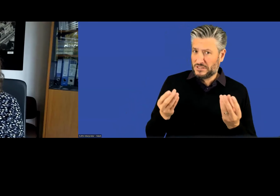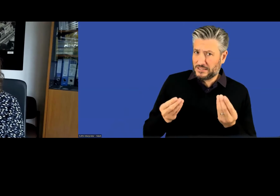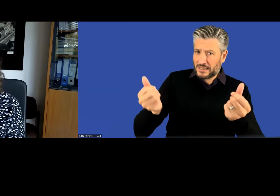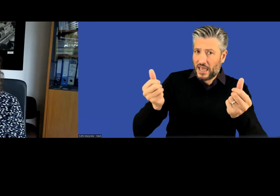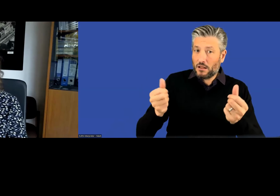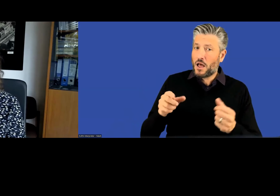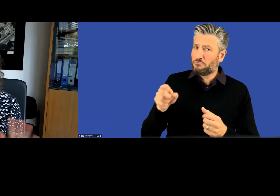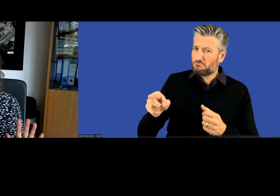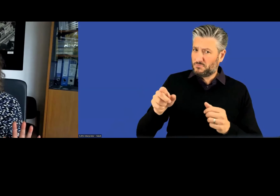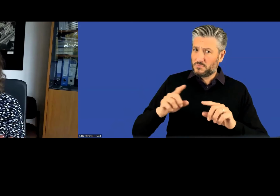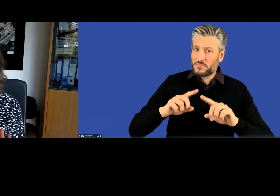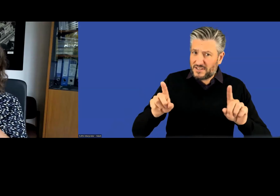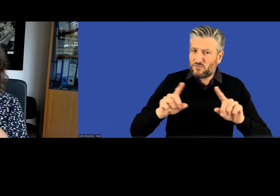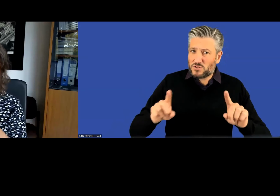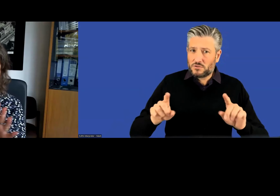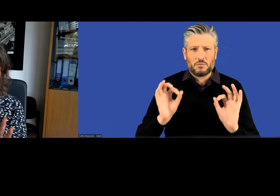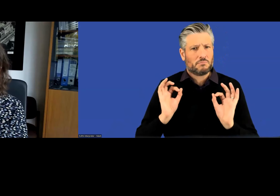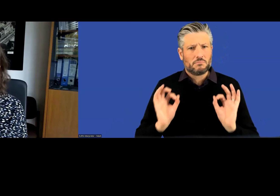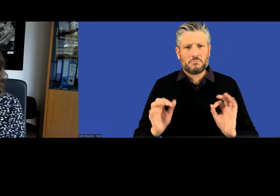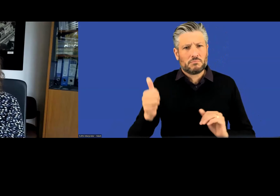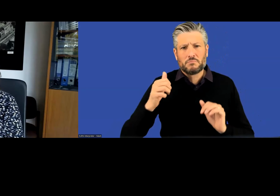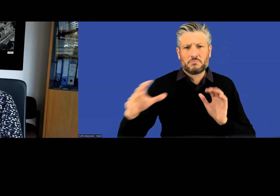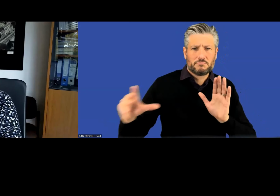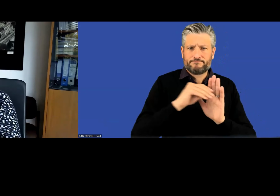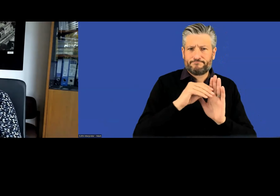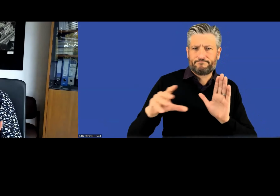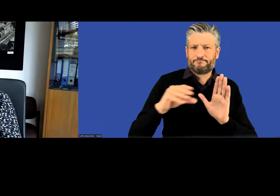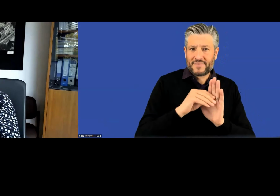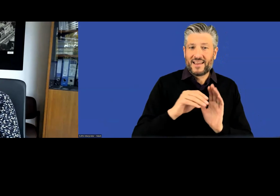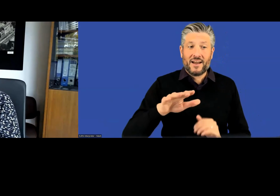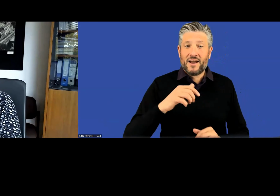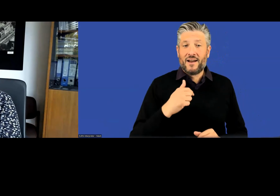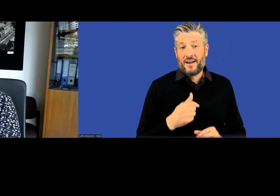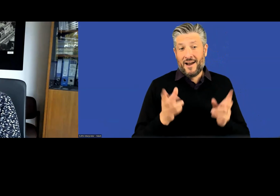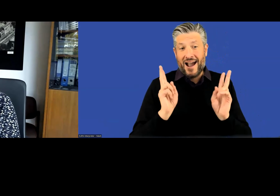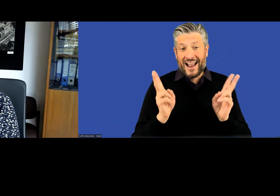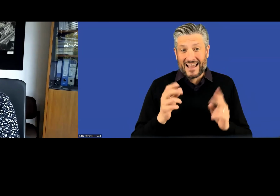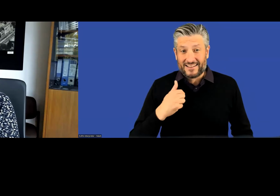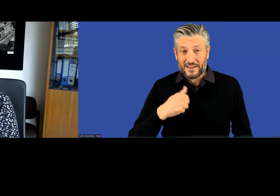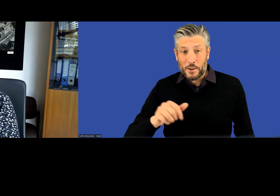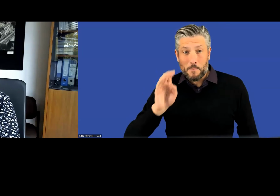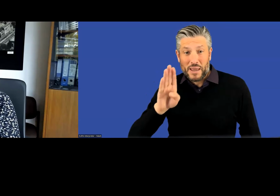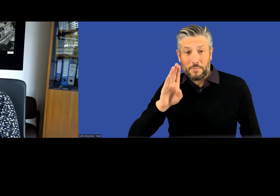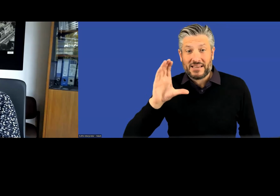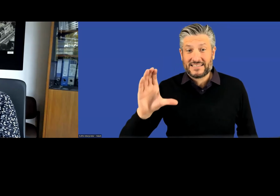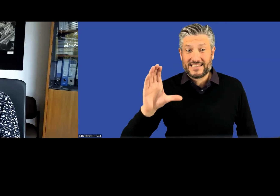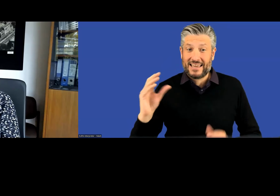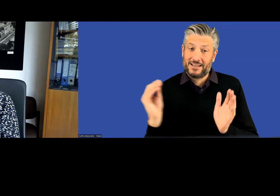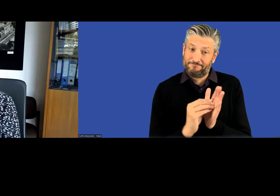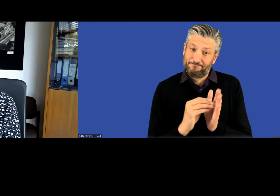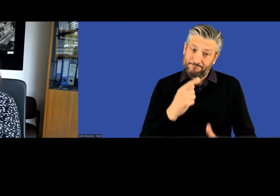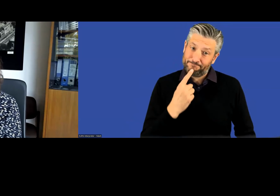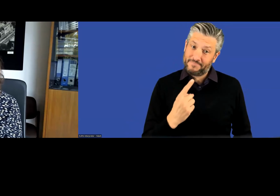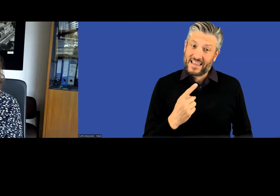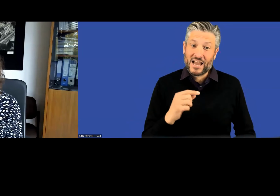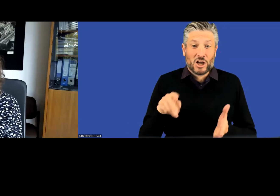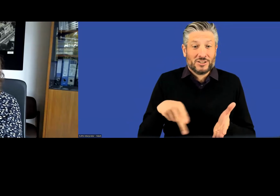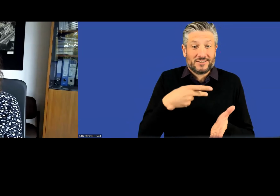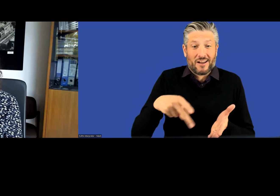will. And for this year's Strictly, you can probably tell I'm a fan, I really recommend watching Paralympian Ellie Simmons, who